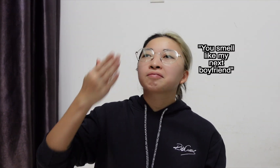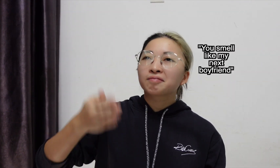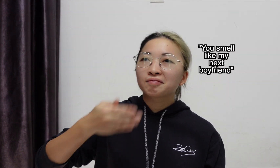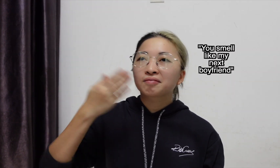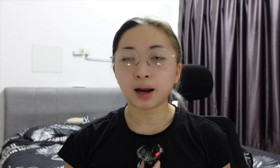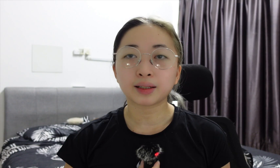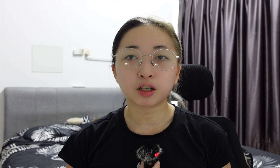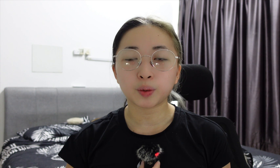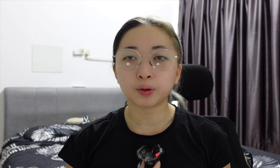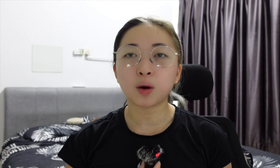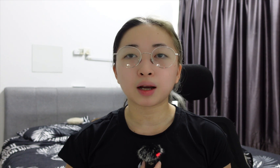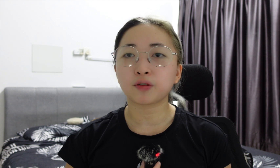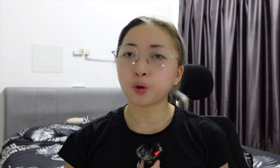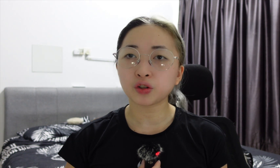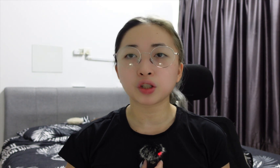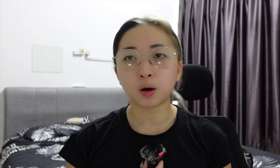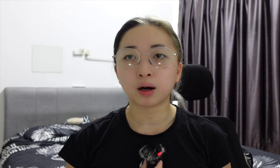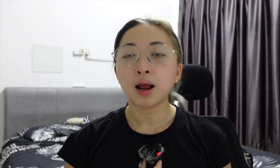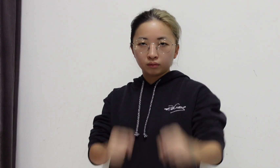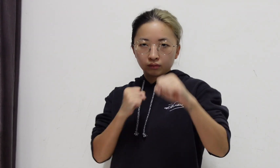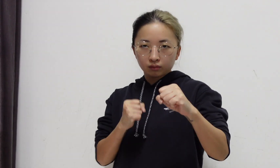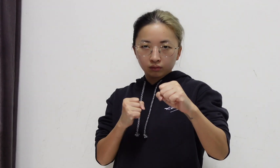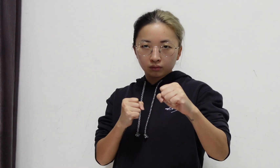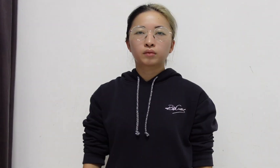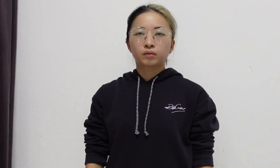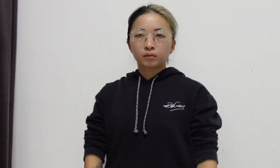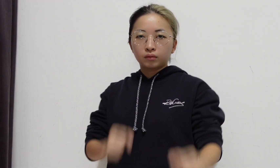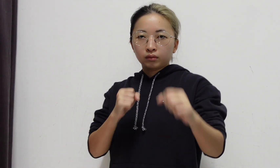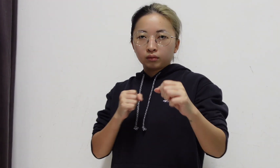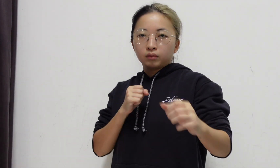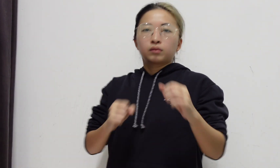And it tells people what kind of a person you are. Are you a fighter or are you a lover?